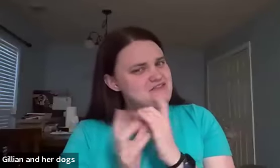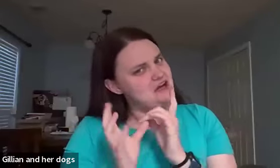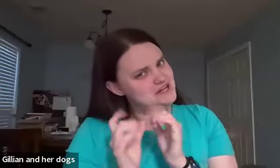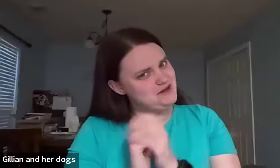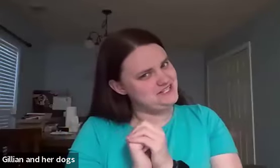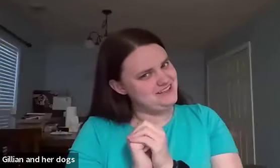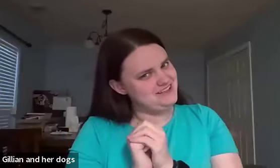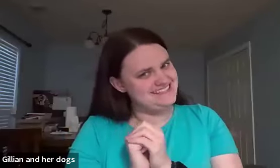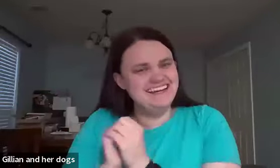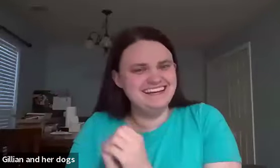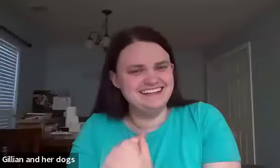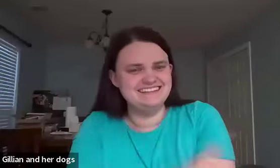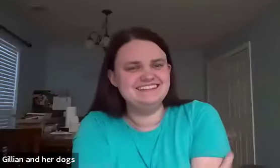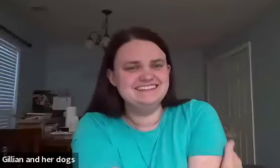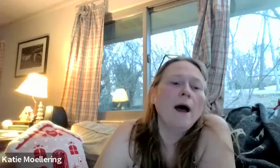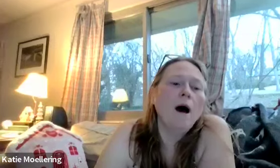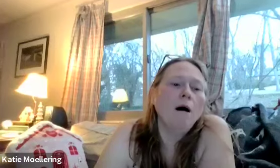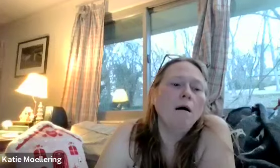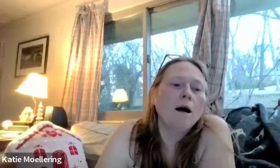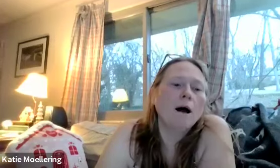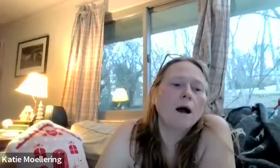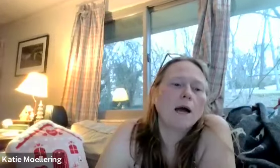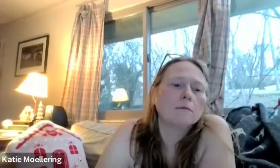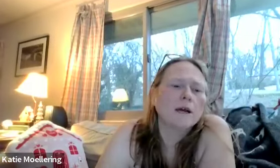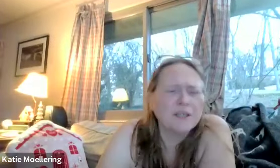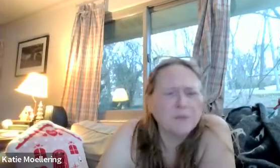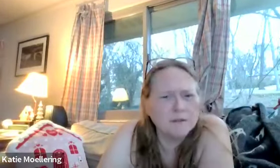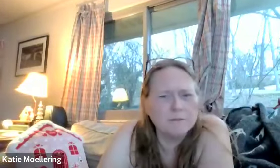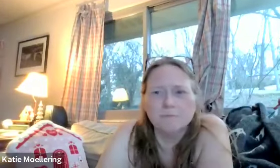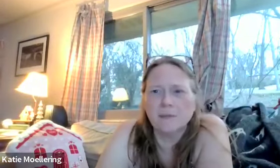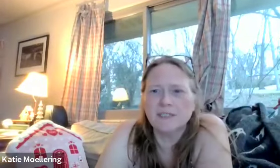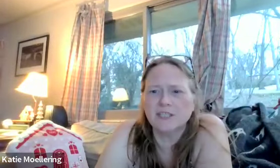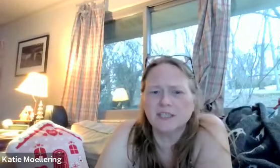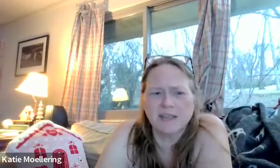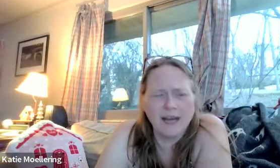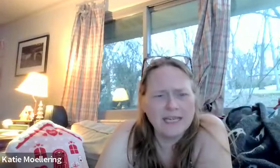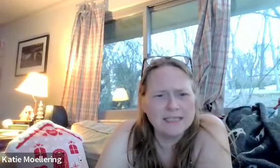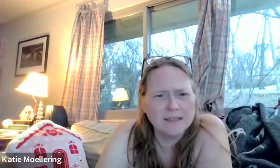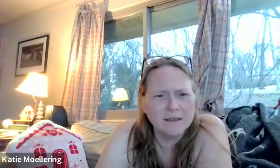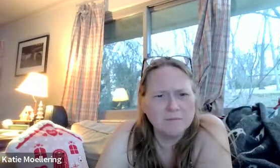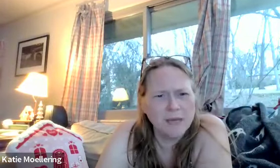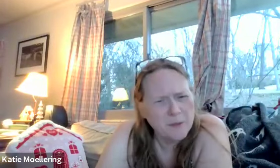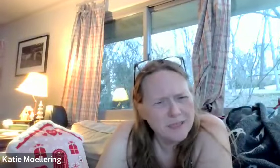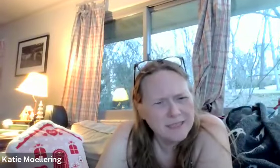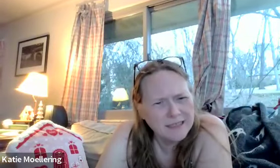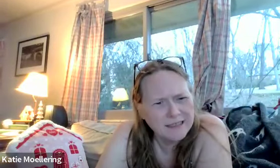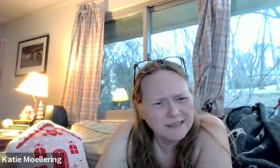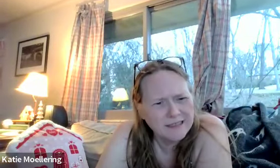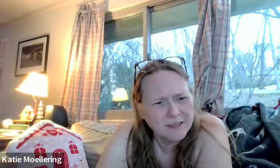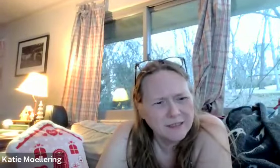have the hodgepodge class. I Well, I think we maybe did good night. Maybe we did.